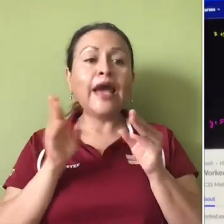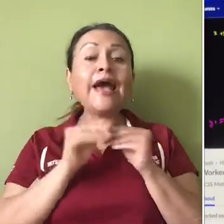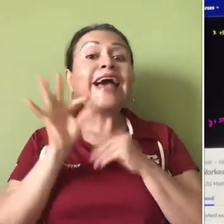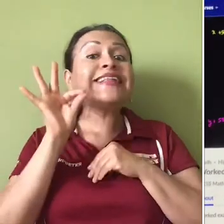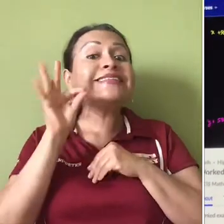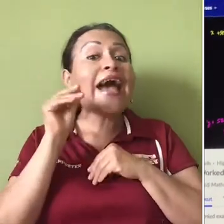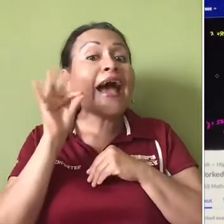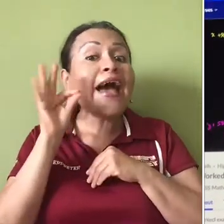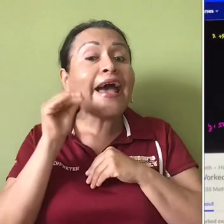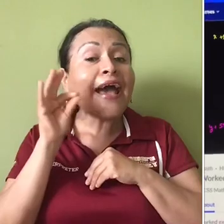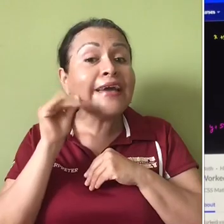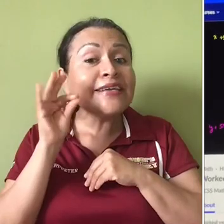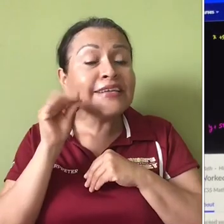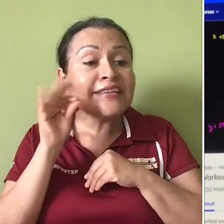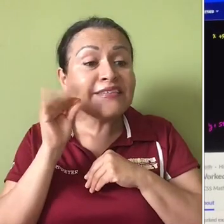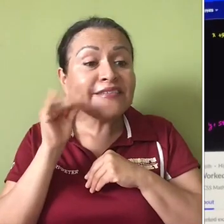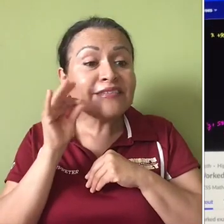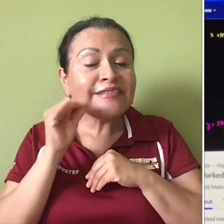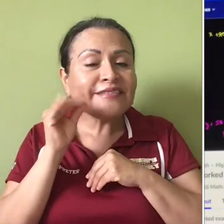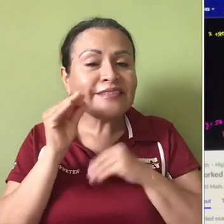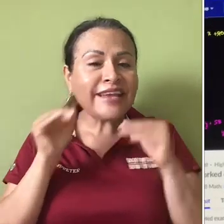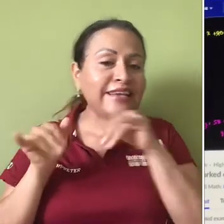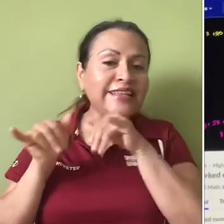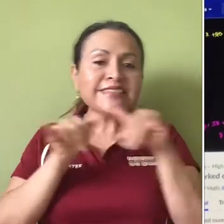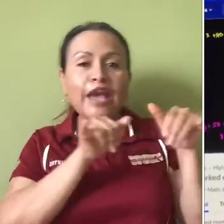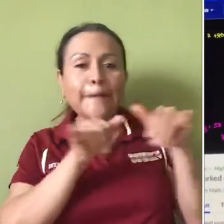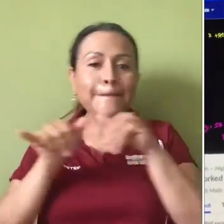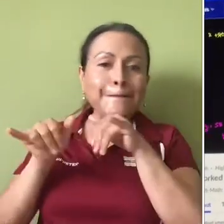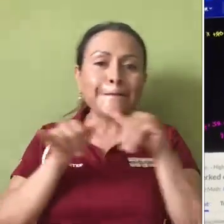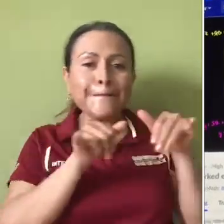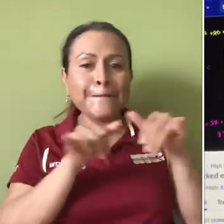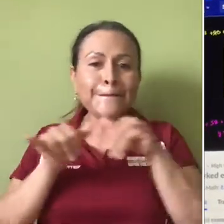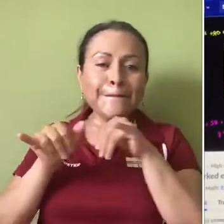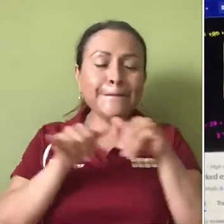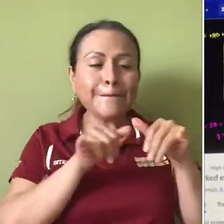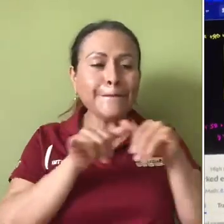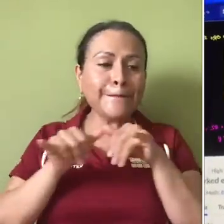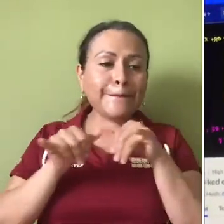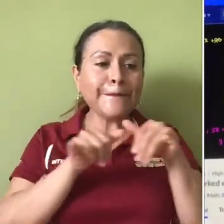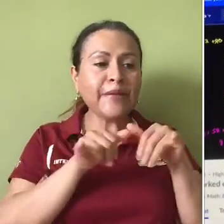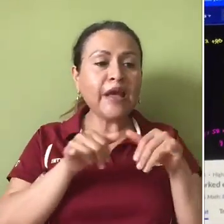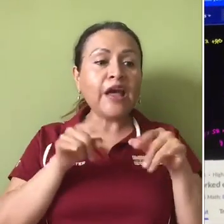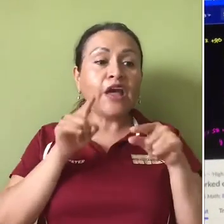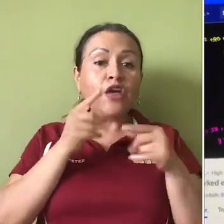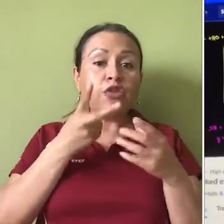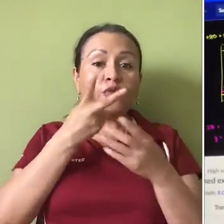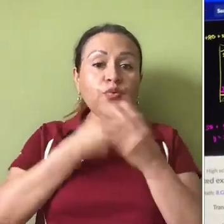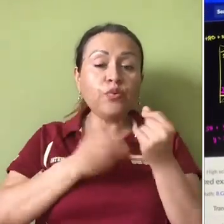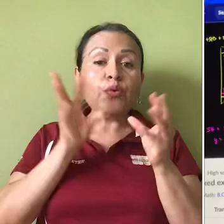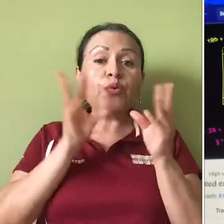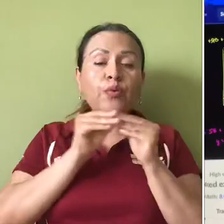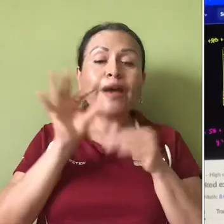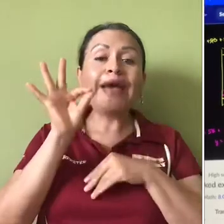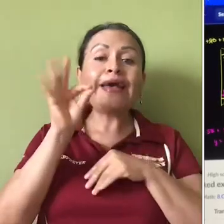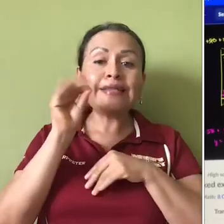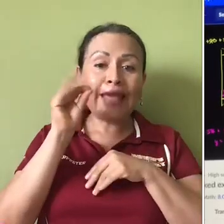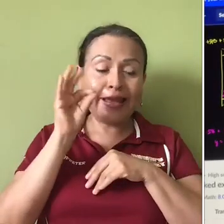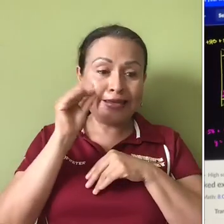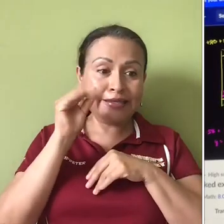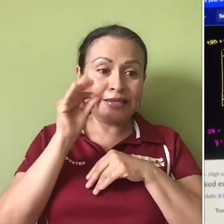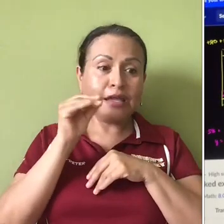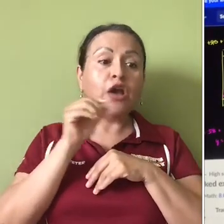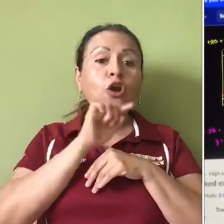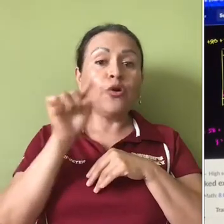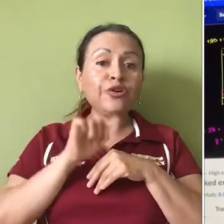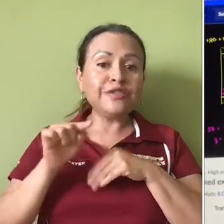degrees. It is complementary to this angle over here. We could call it z. So these two combined are going to add up to 90 degrees, or z is going to